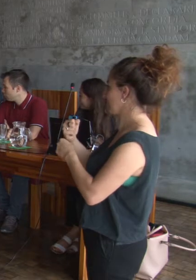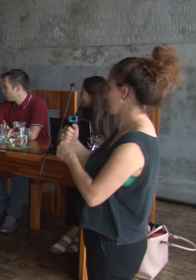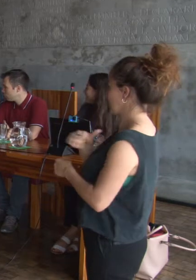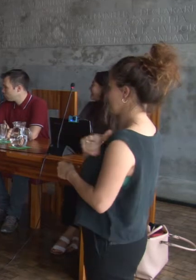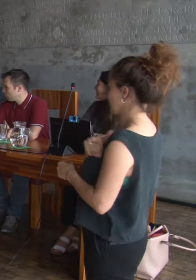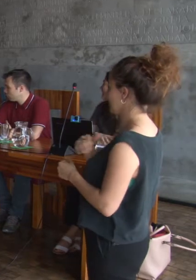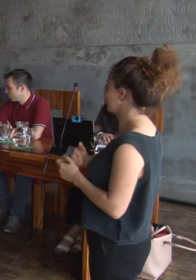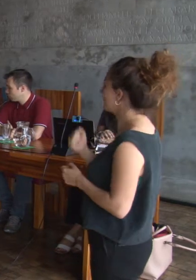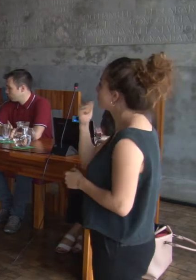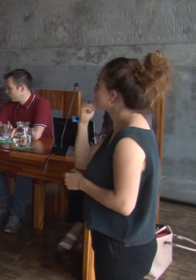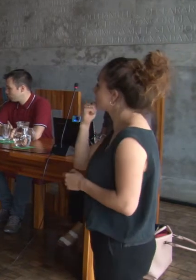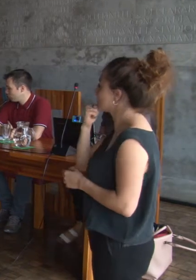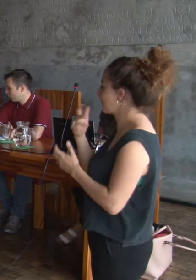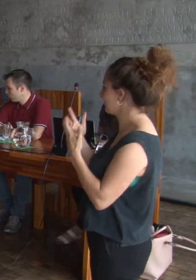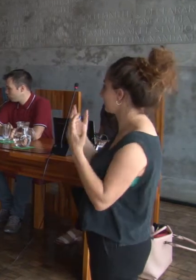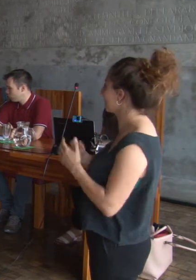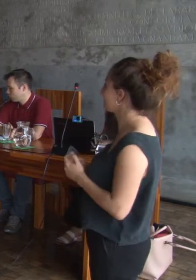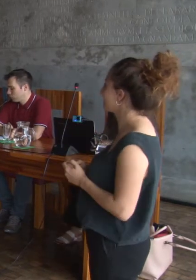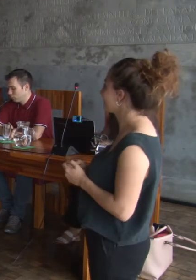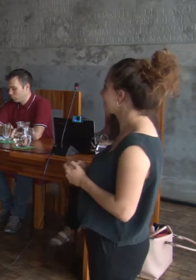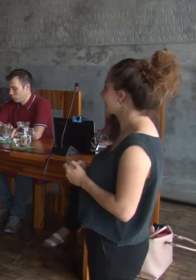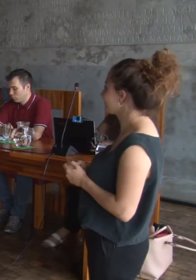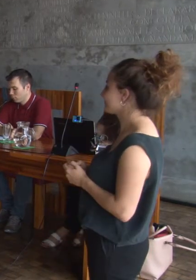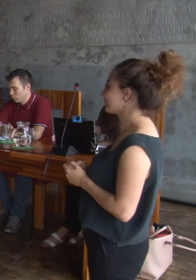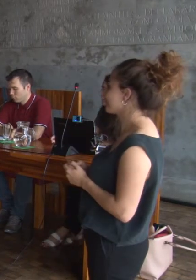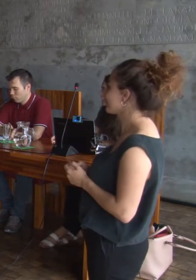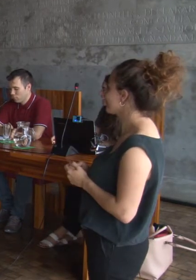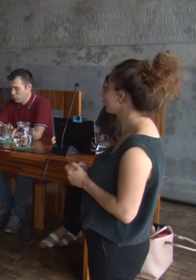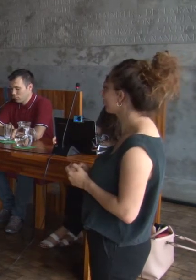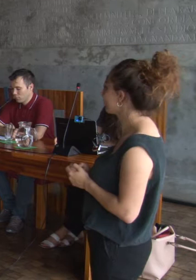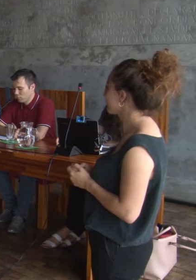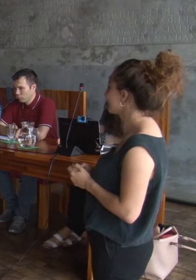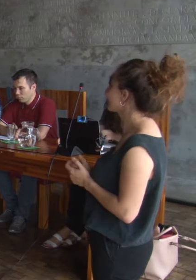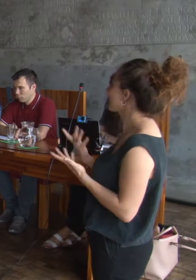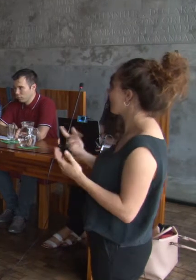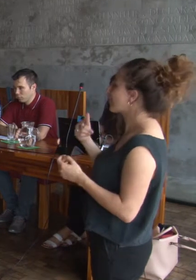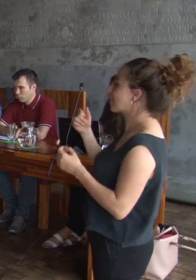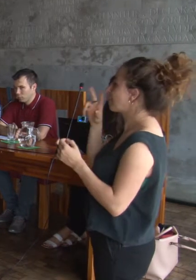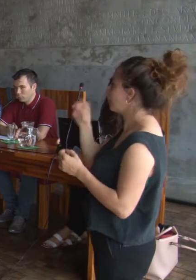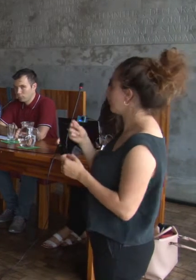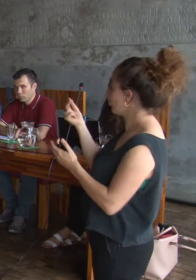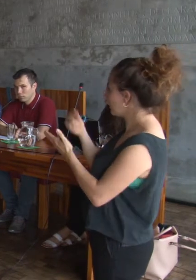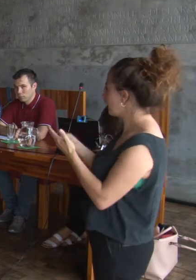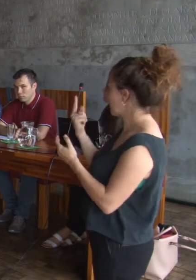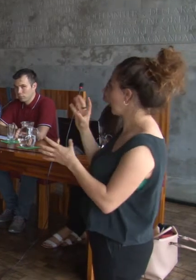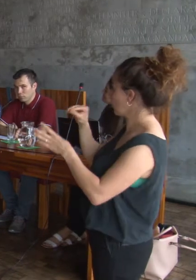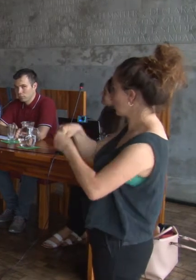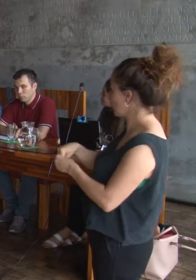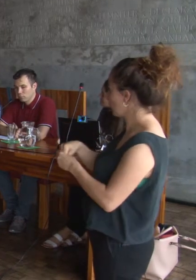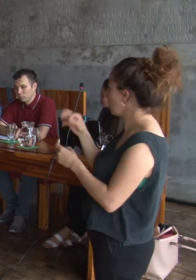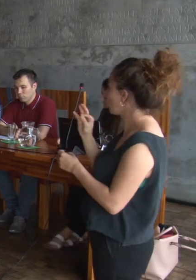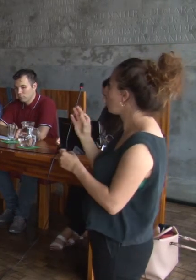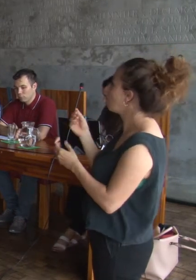Yes. Sorry, Chiara. All right, let's start over. So when we talk about design for inclusion or